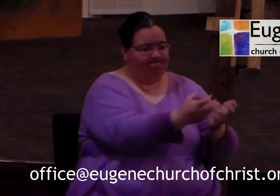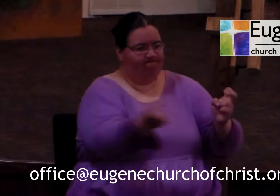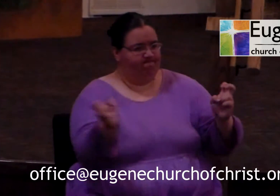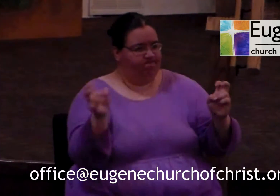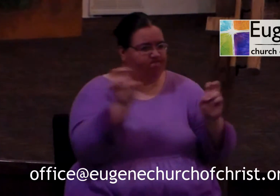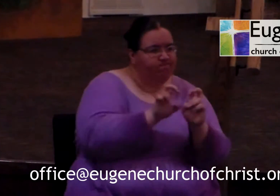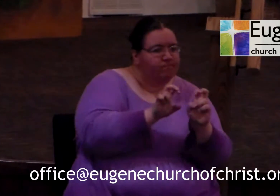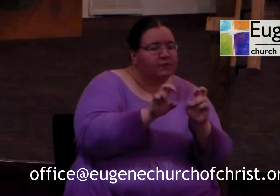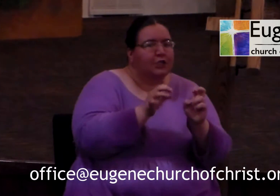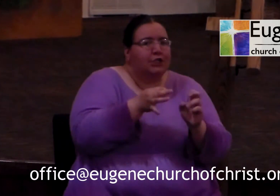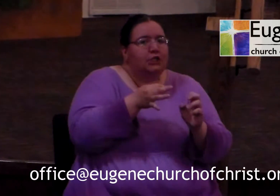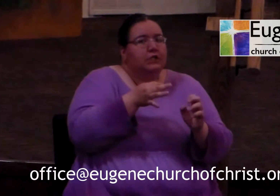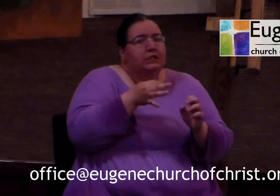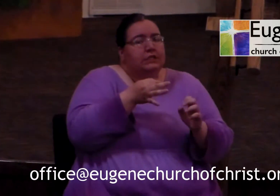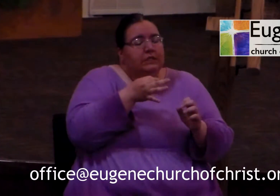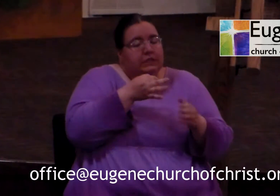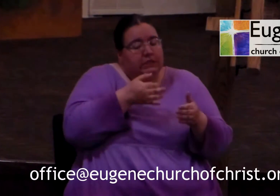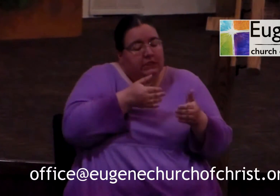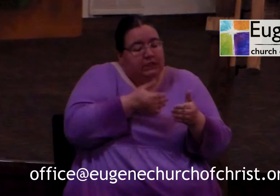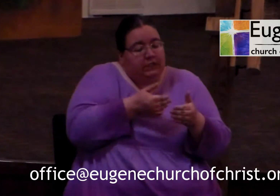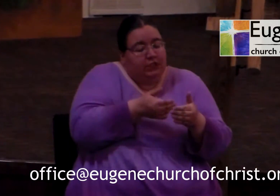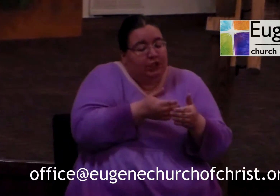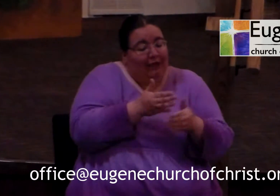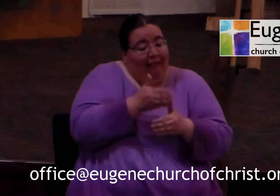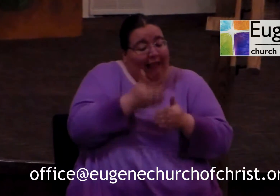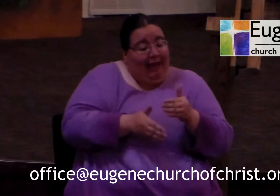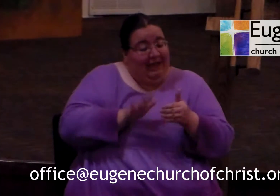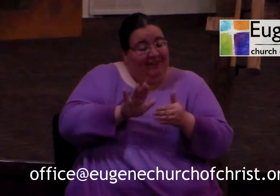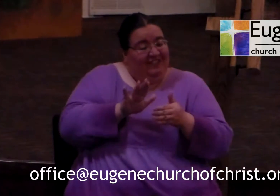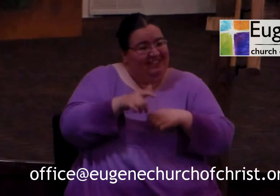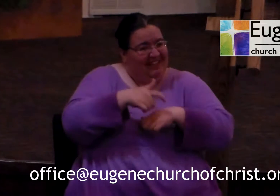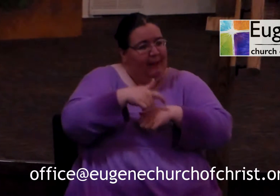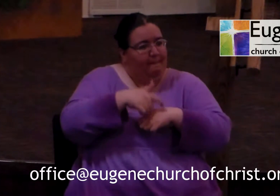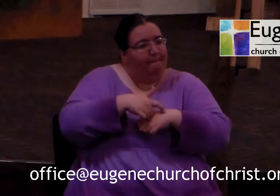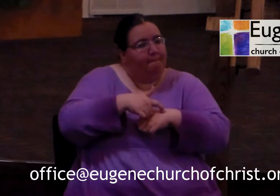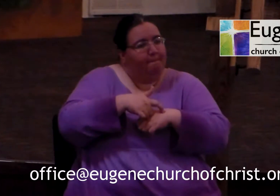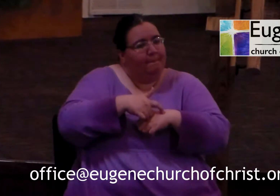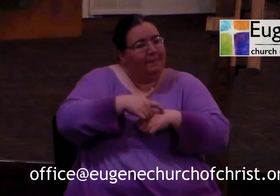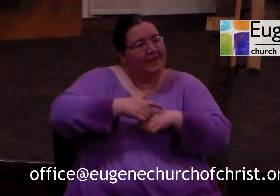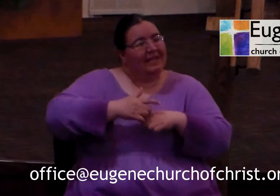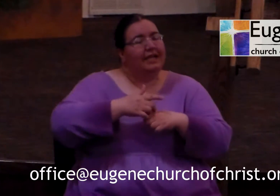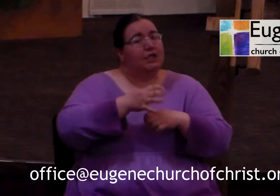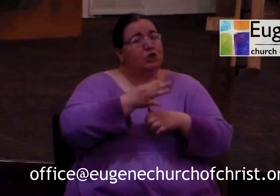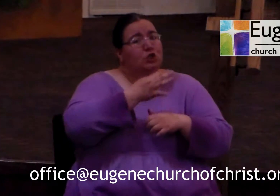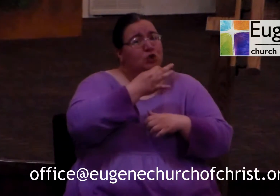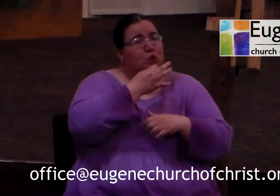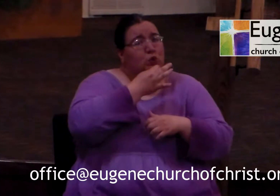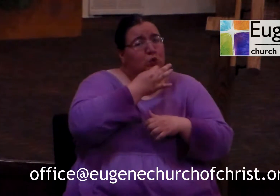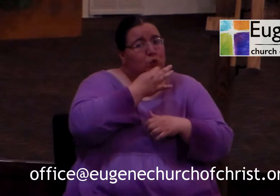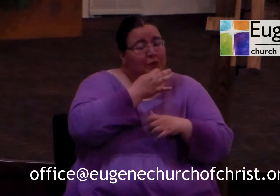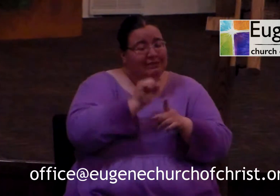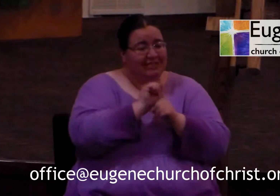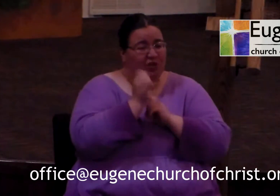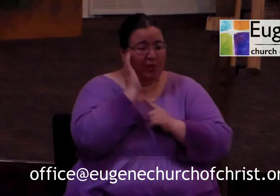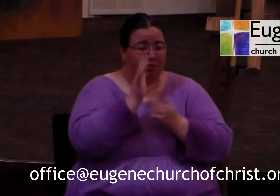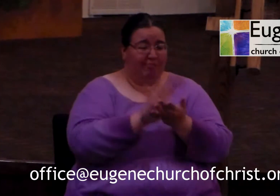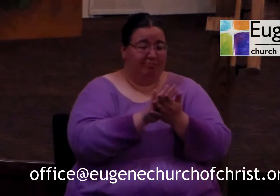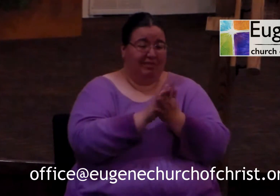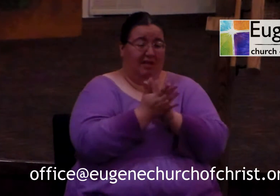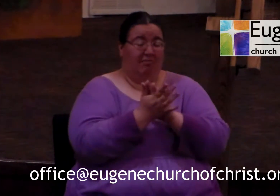end of his time here on earth, and things are about to get very unpleasant and uncomfortable, and Jesus is going to open their eyes